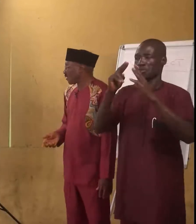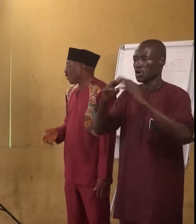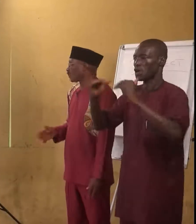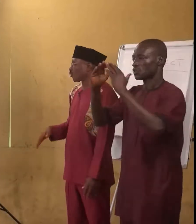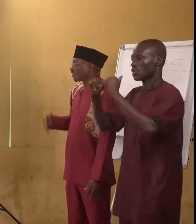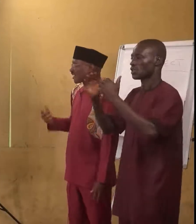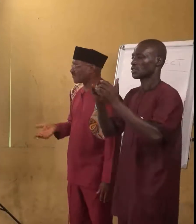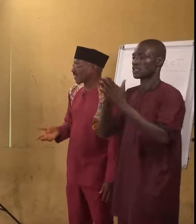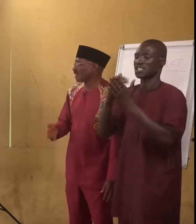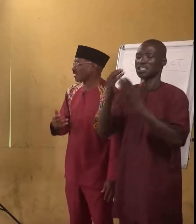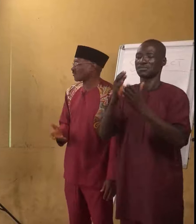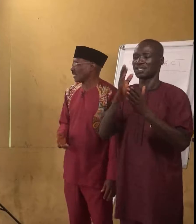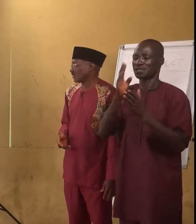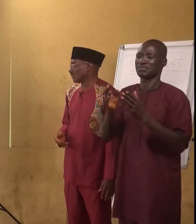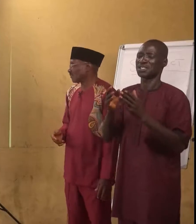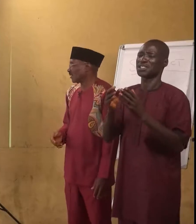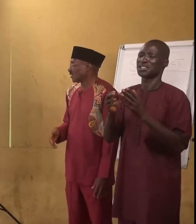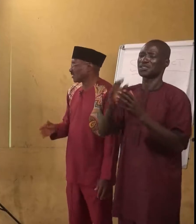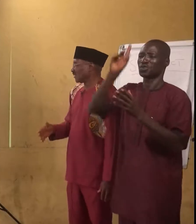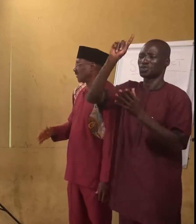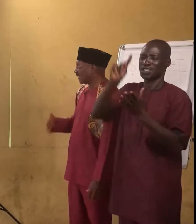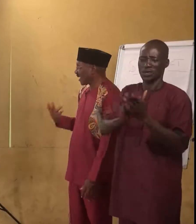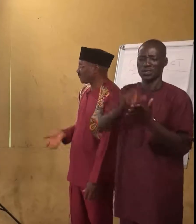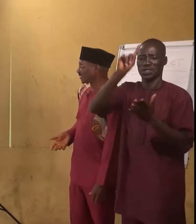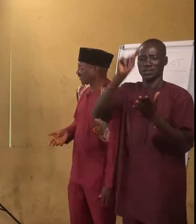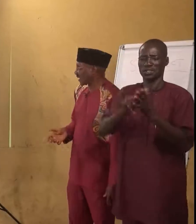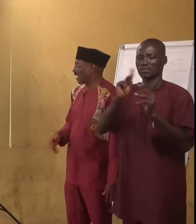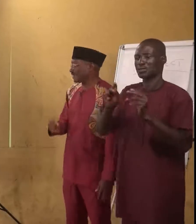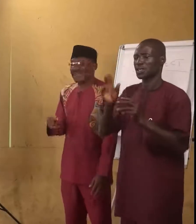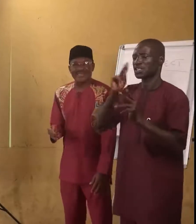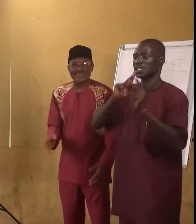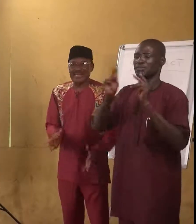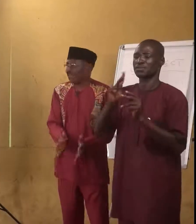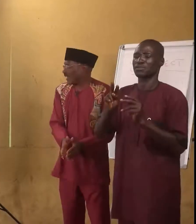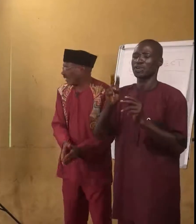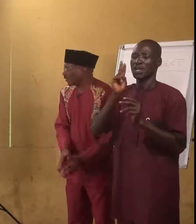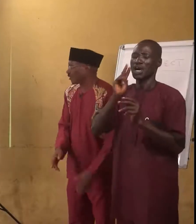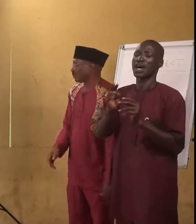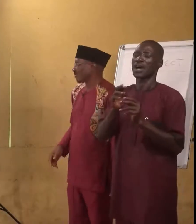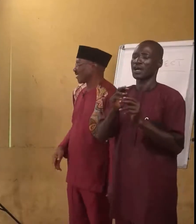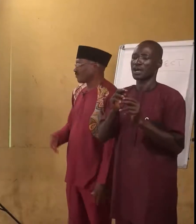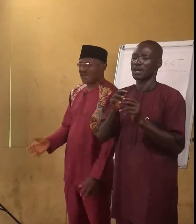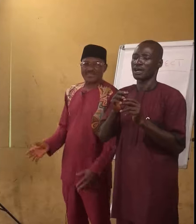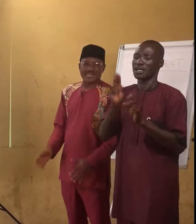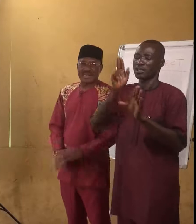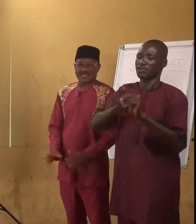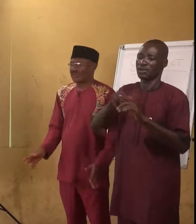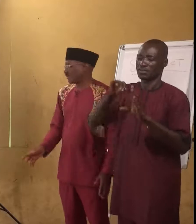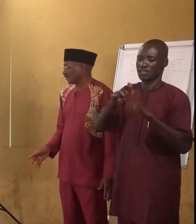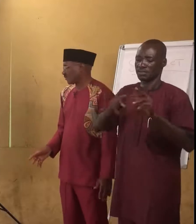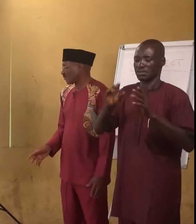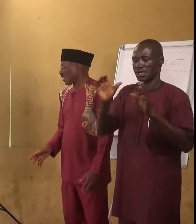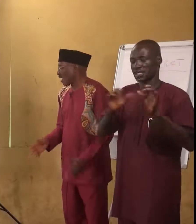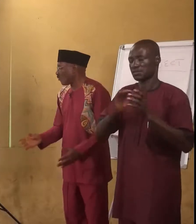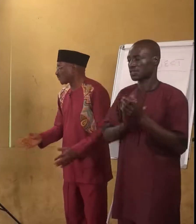be up to several thousands. The inhabitants are directly engaged in primary